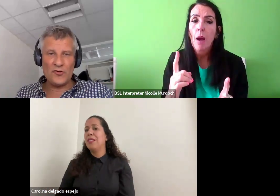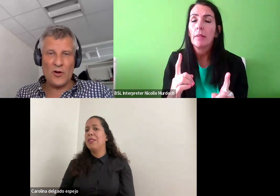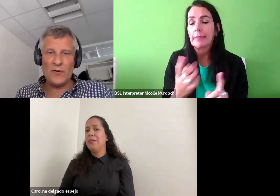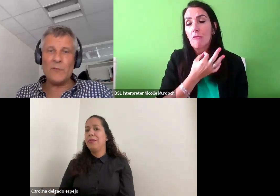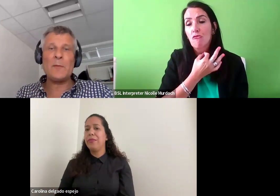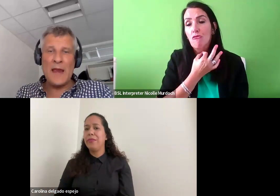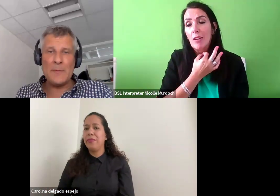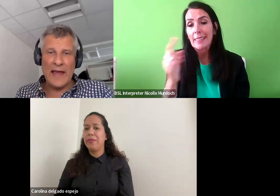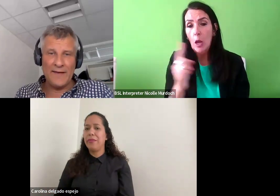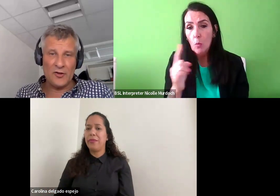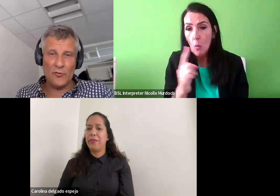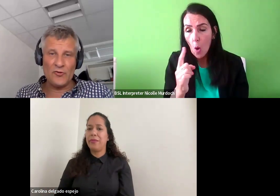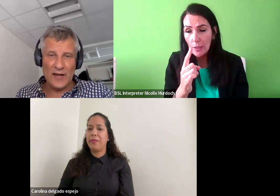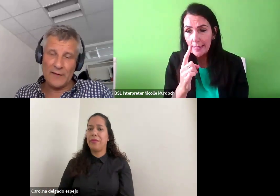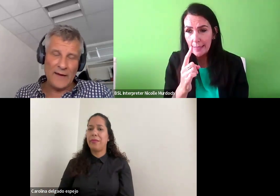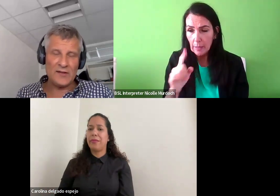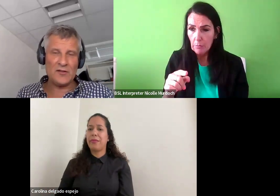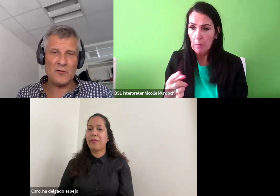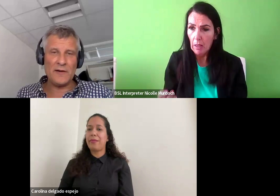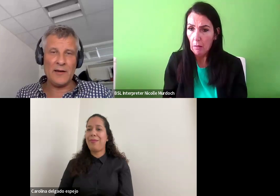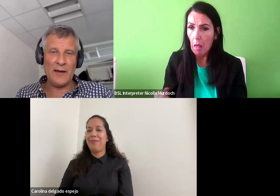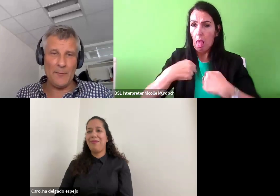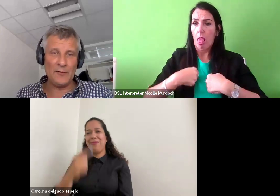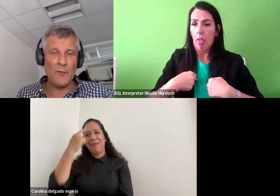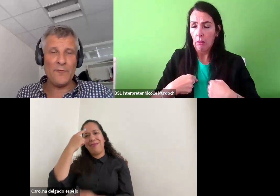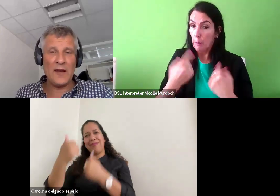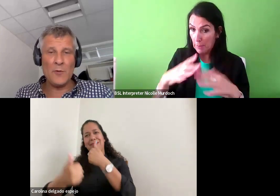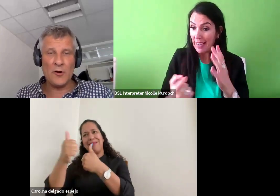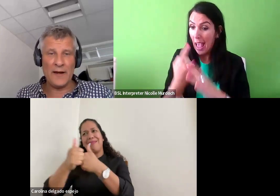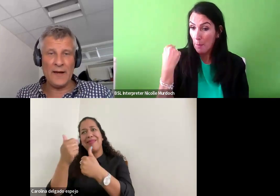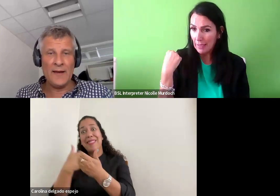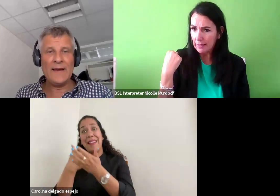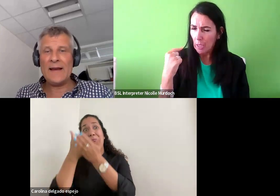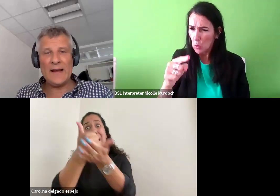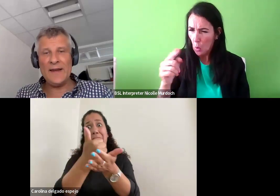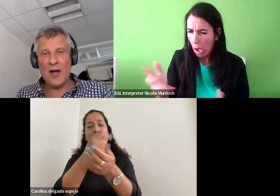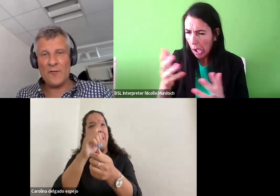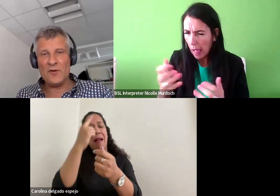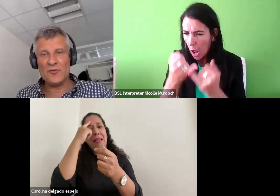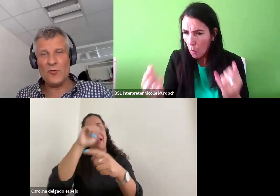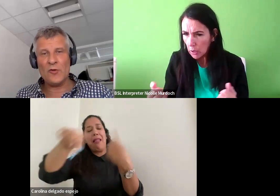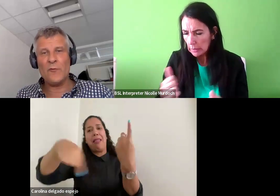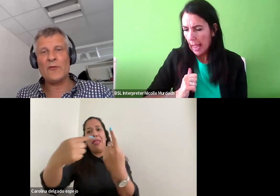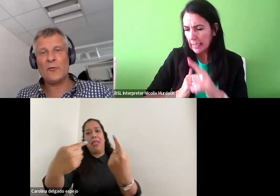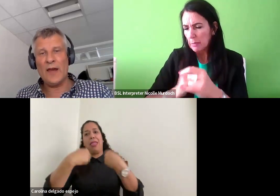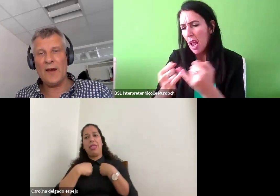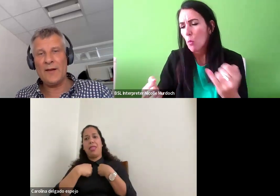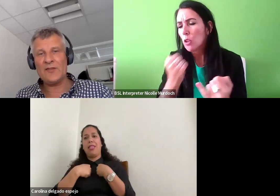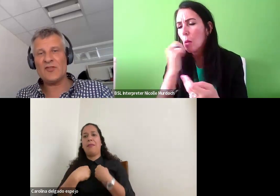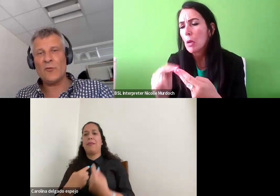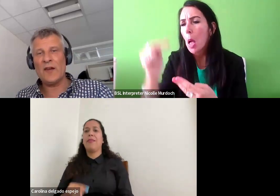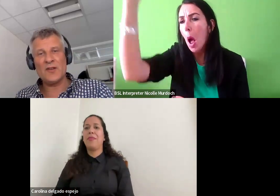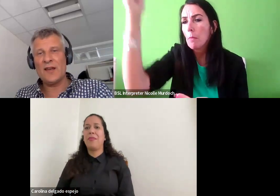is also that we may get accused, and in fact, this has already happened, of fear mongering. Clearly, governments do not want to